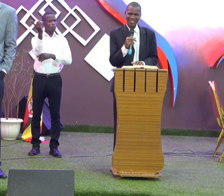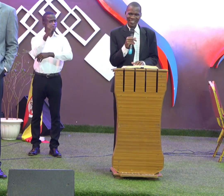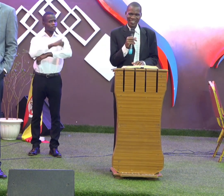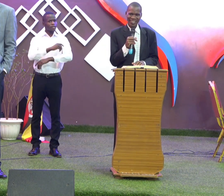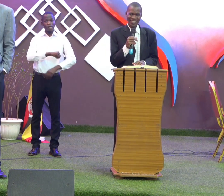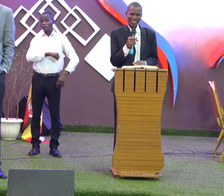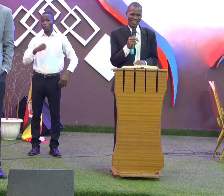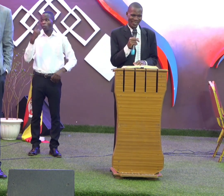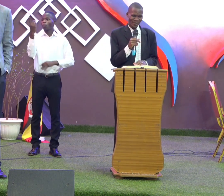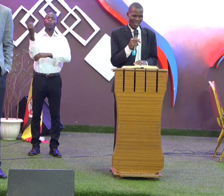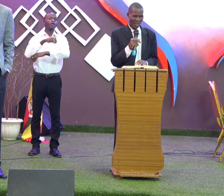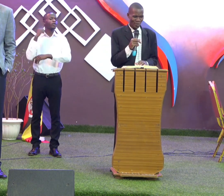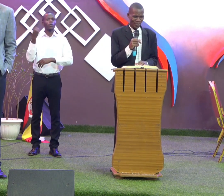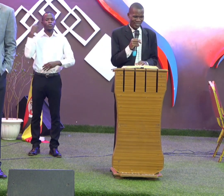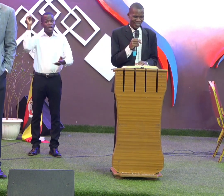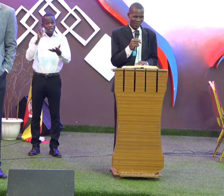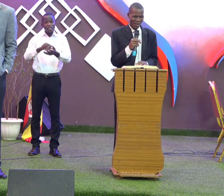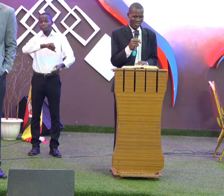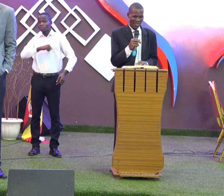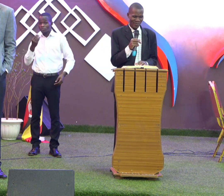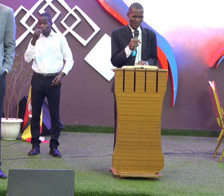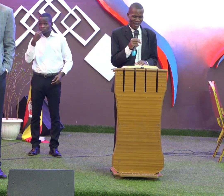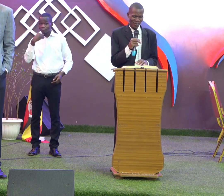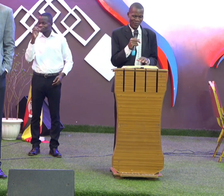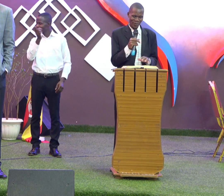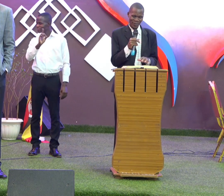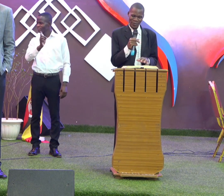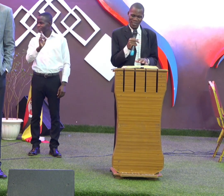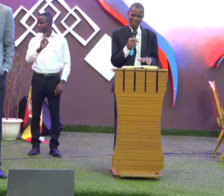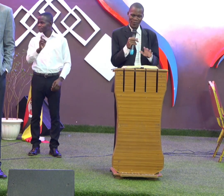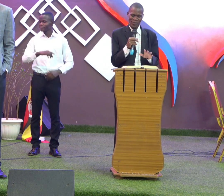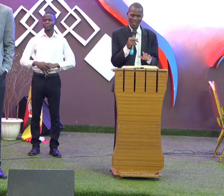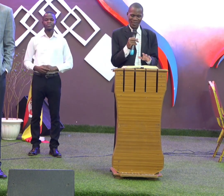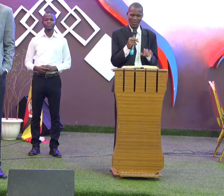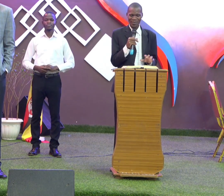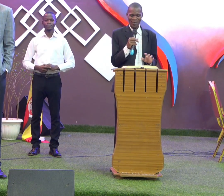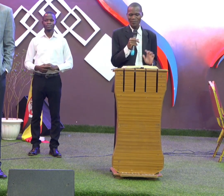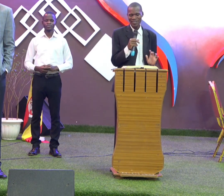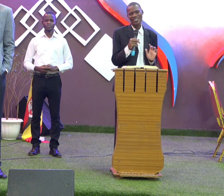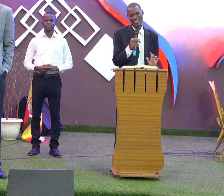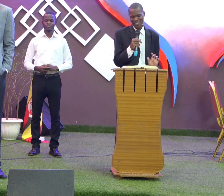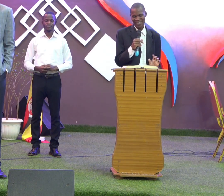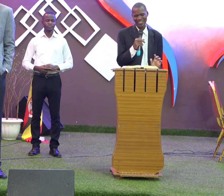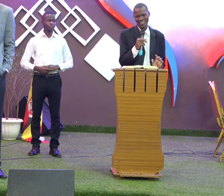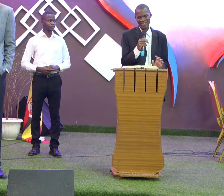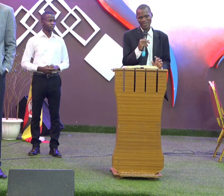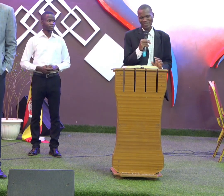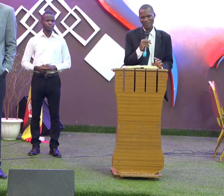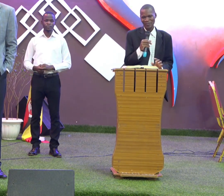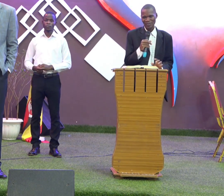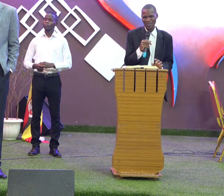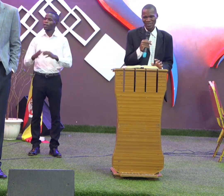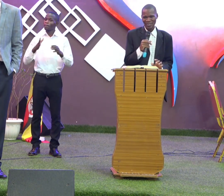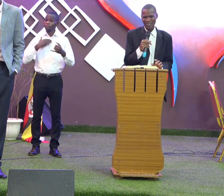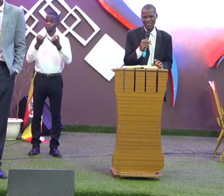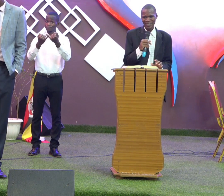In my house, one time I refused to eat the food and I've never repeated that again. Madam